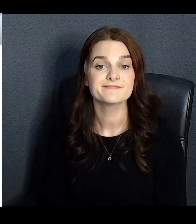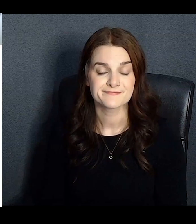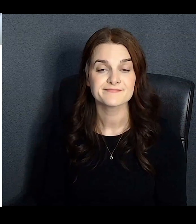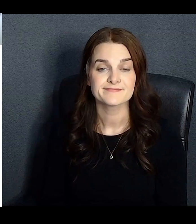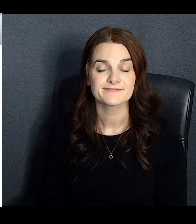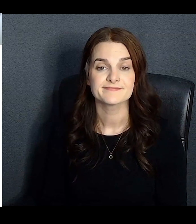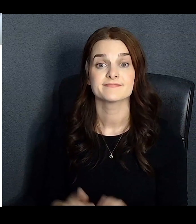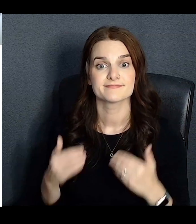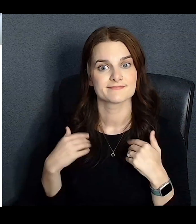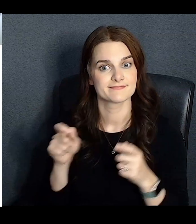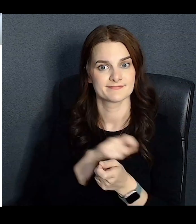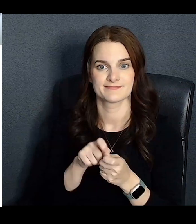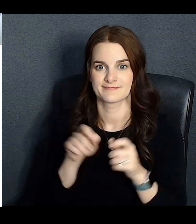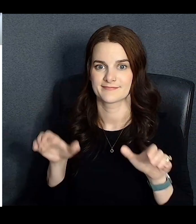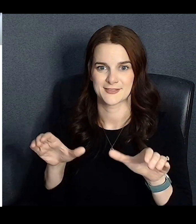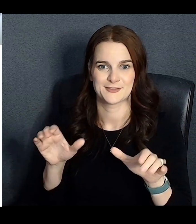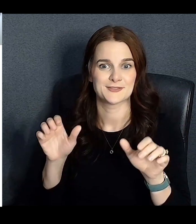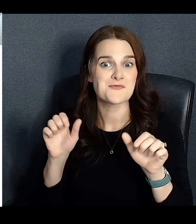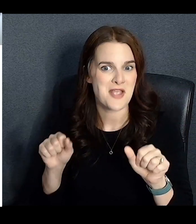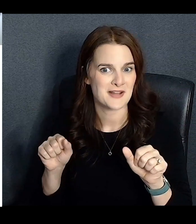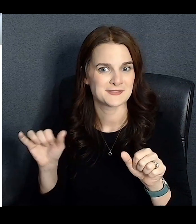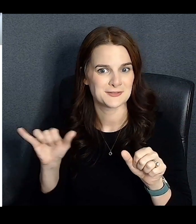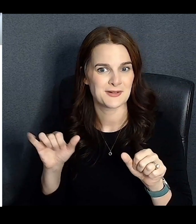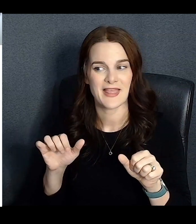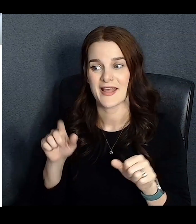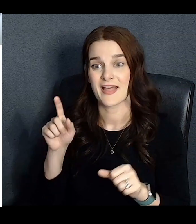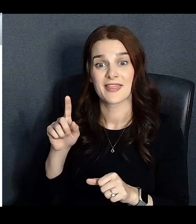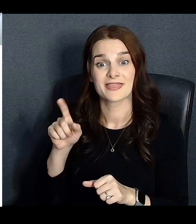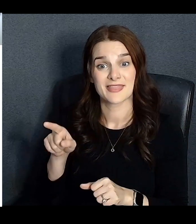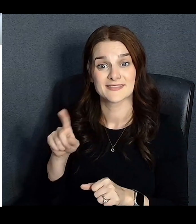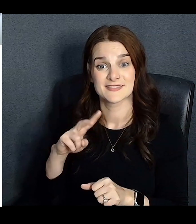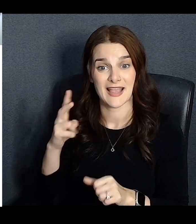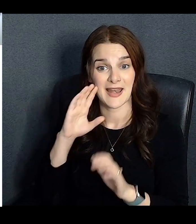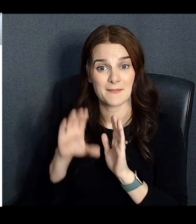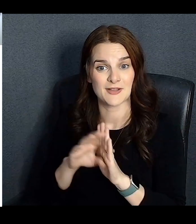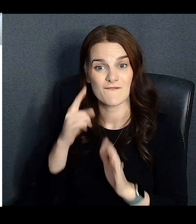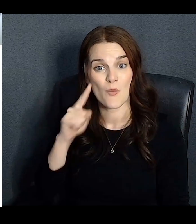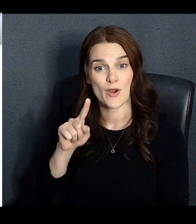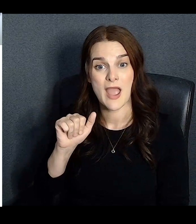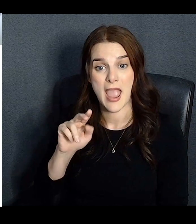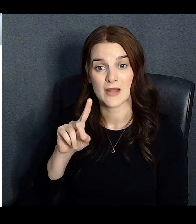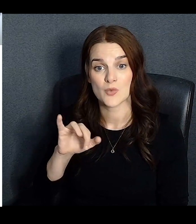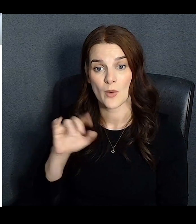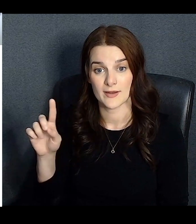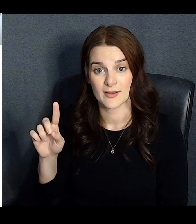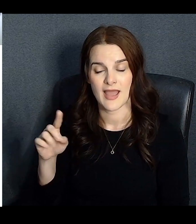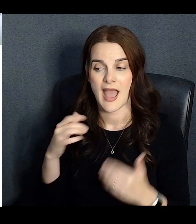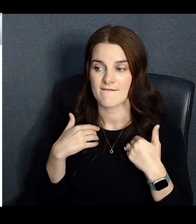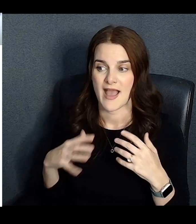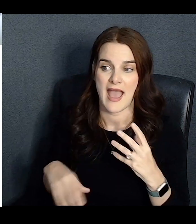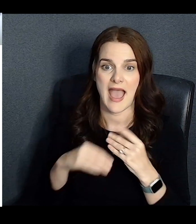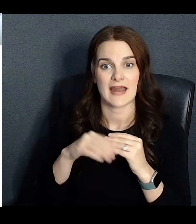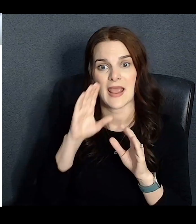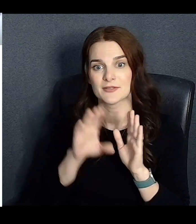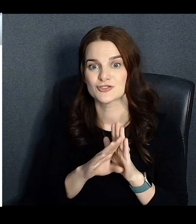in which you can, have specific actions. So on the second image, right, this is for an Android phone. You can